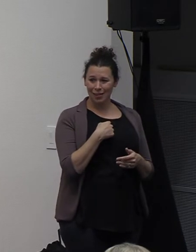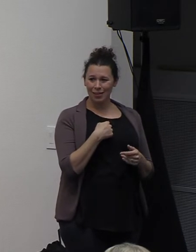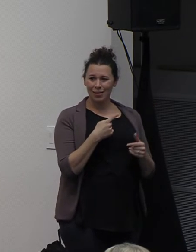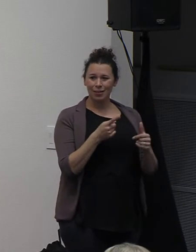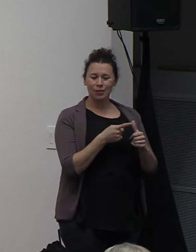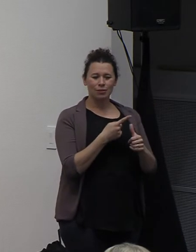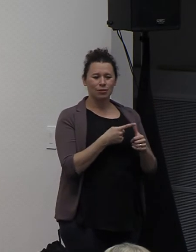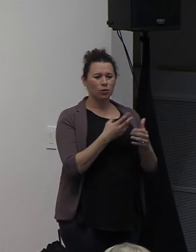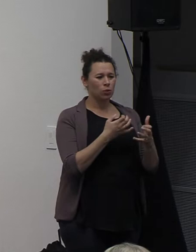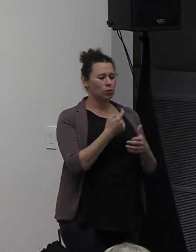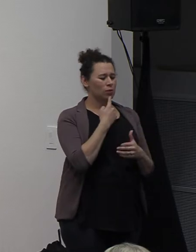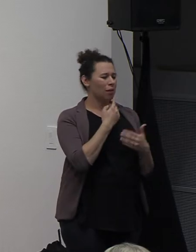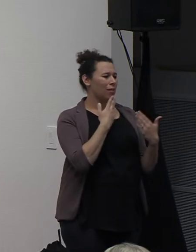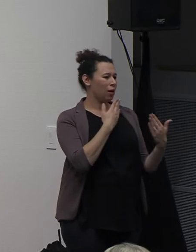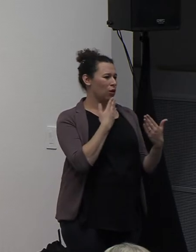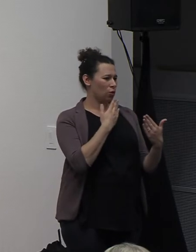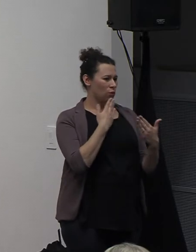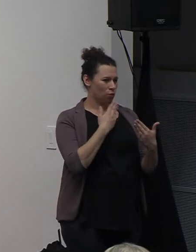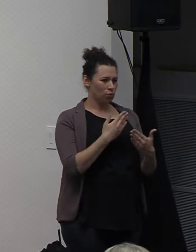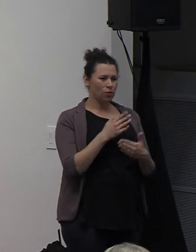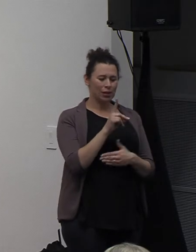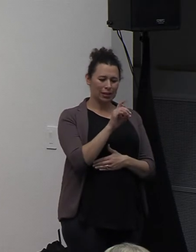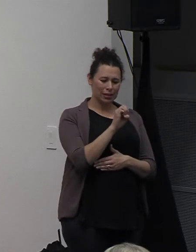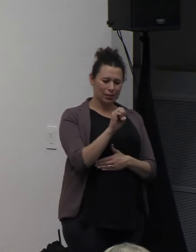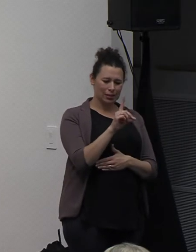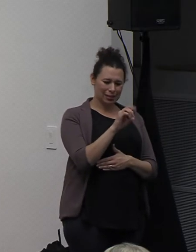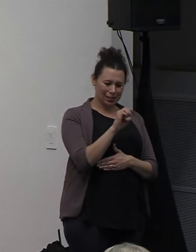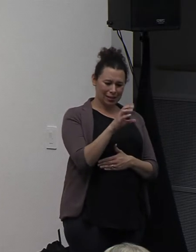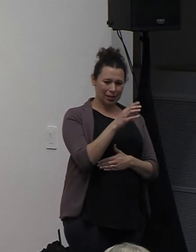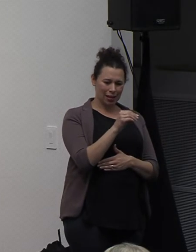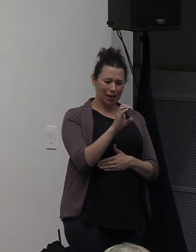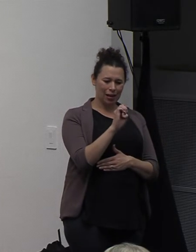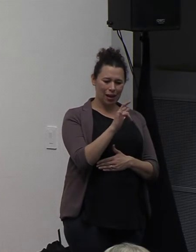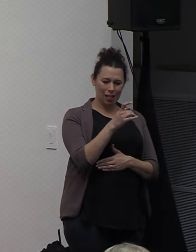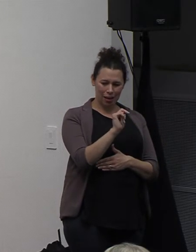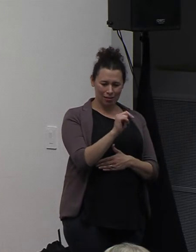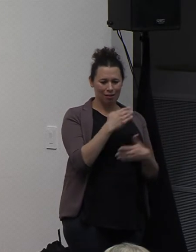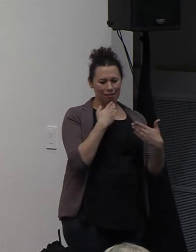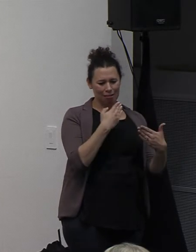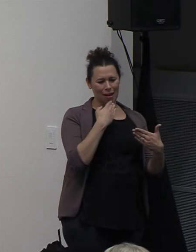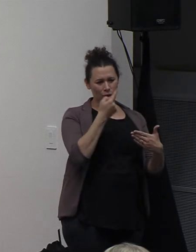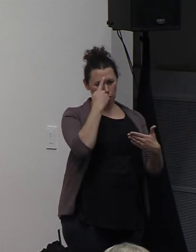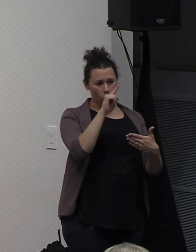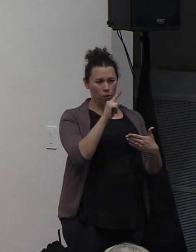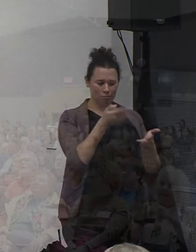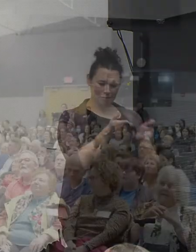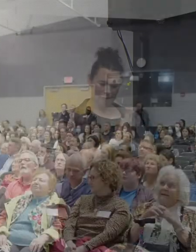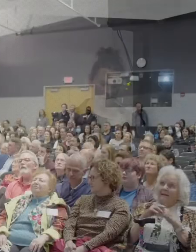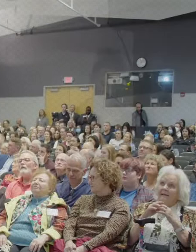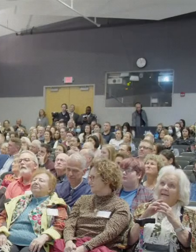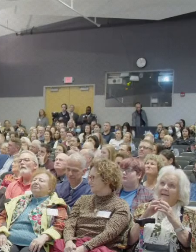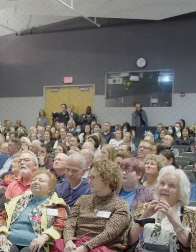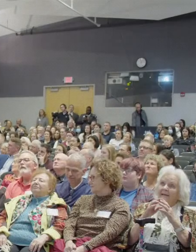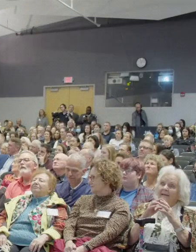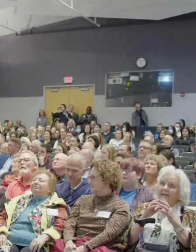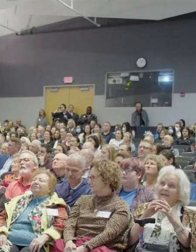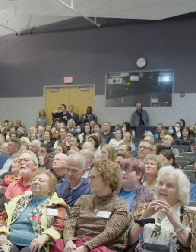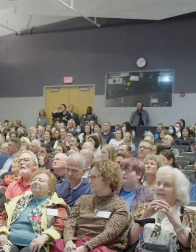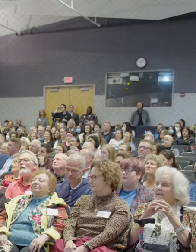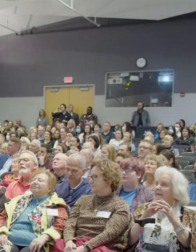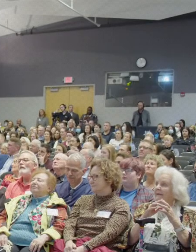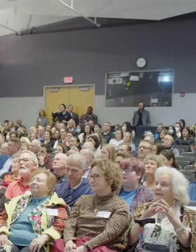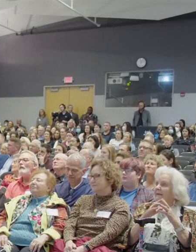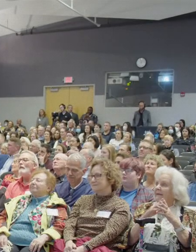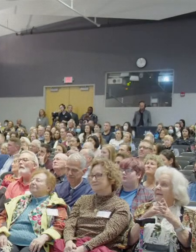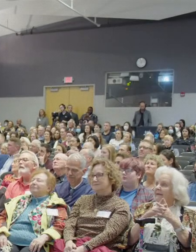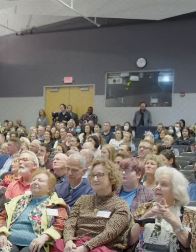like to say thank you to you, Dee Dee and Elliot, that you helped me to bring this exhibition here to America again, to St.